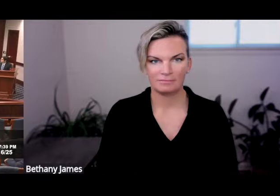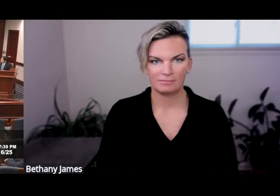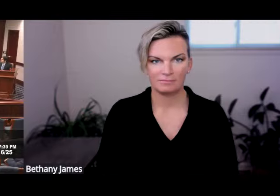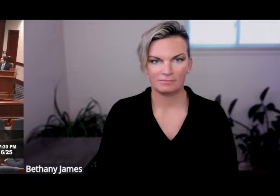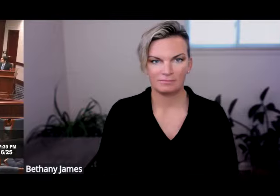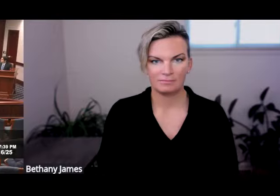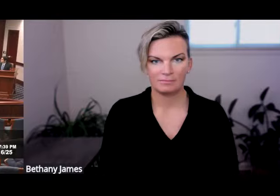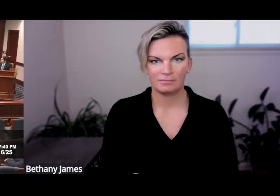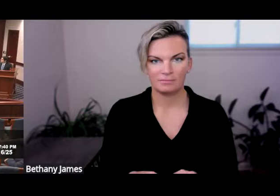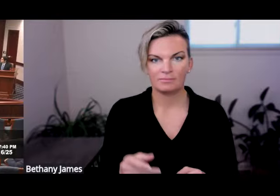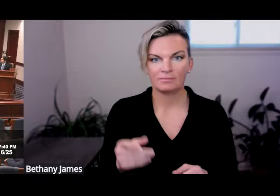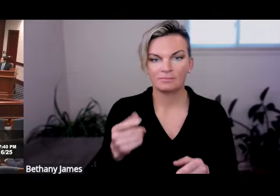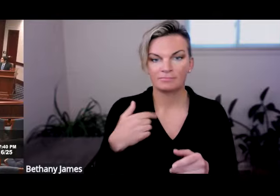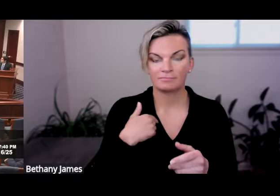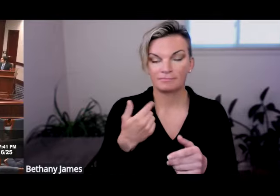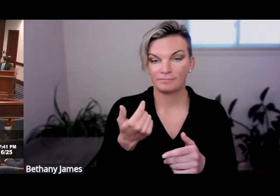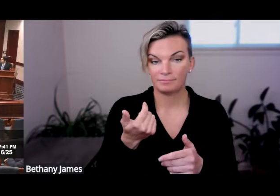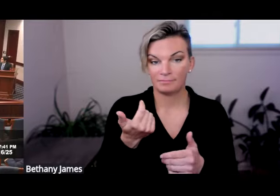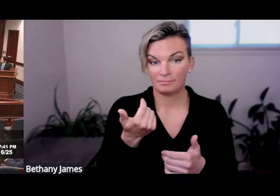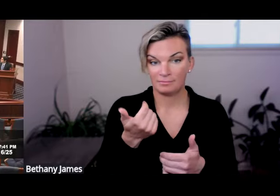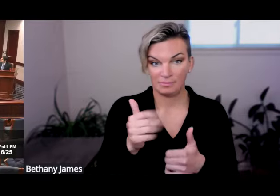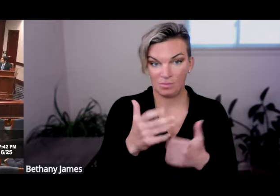Mr. Cordes, do you have anything you'd like to add?